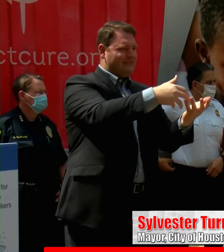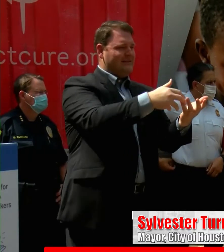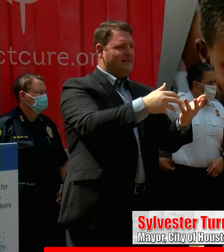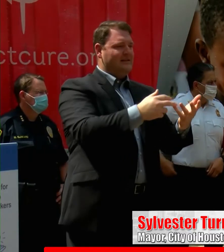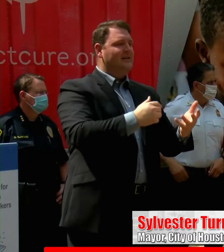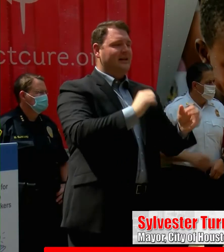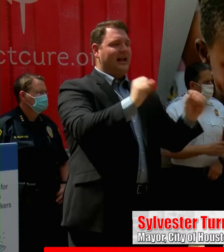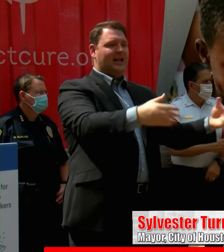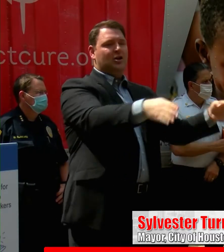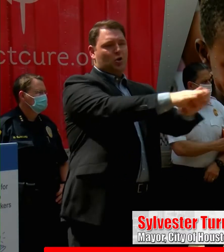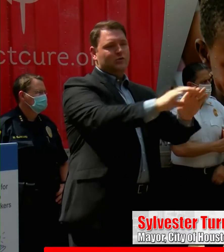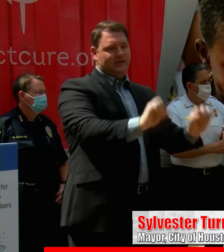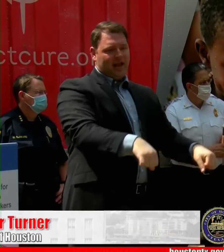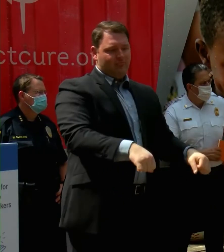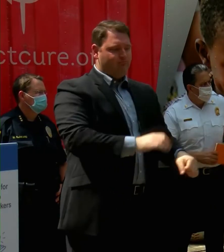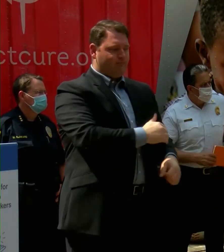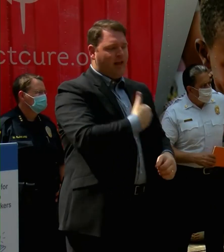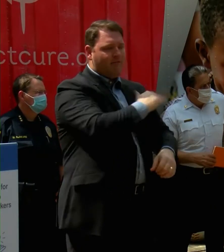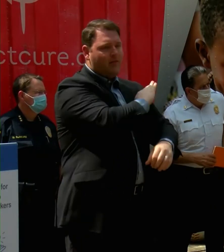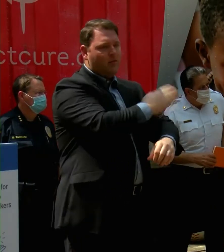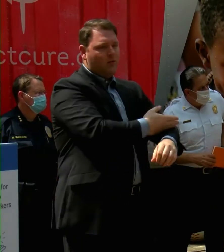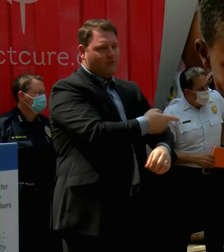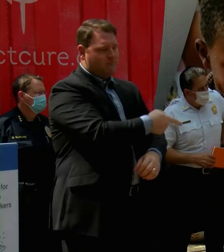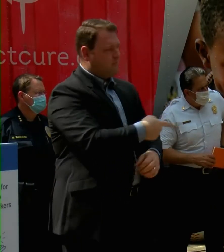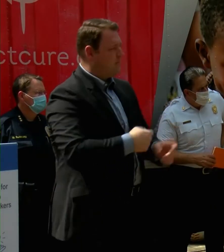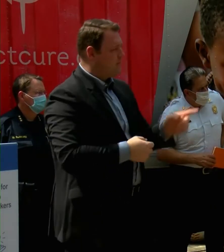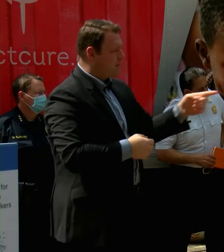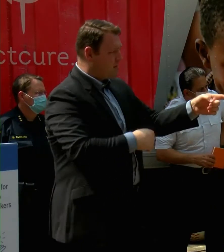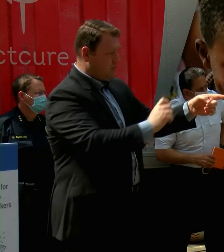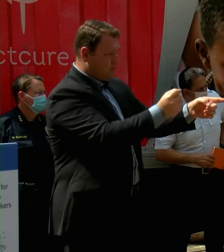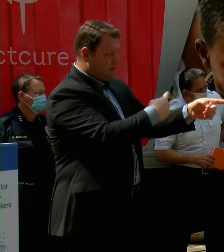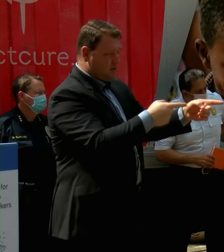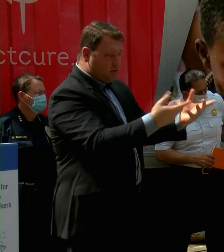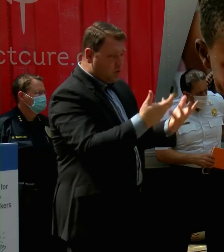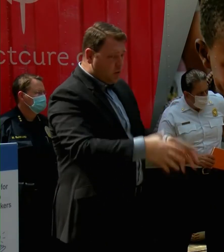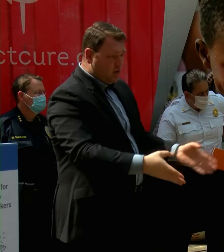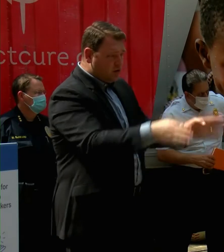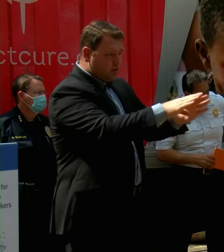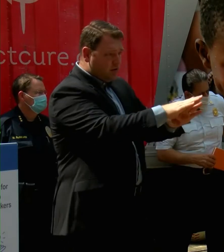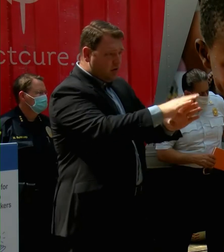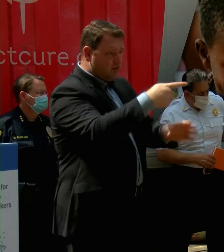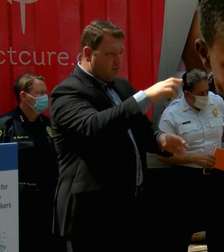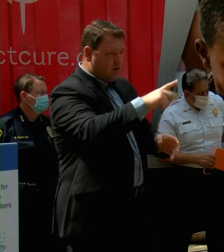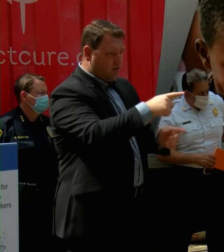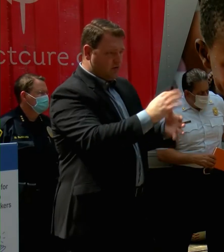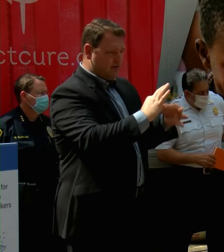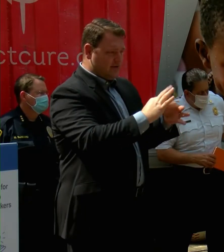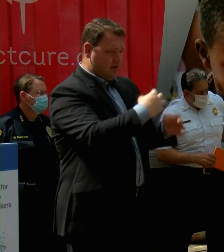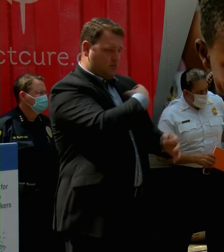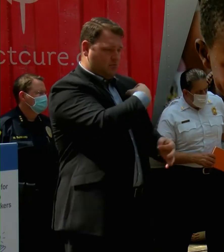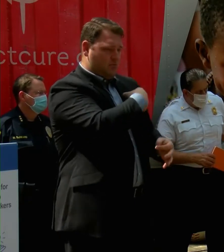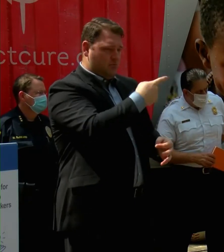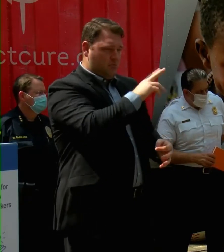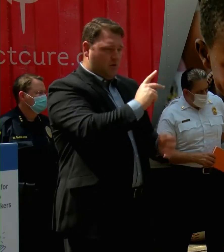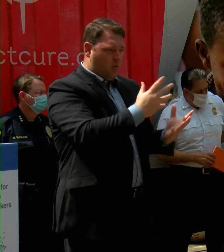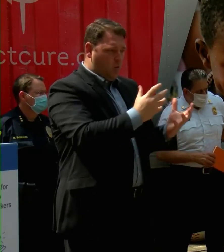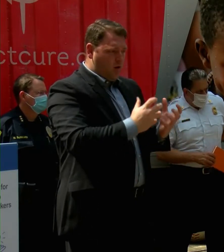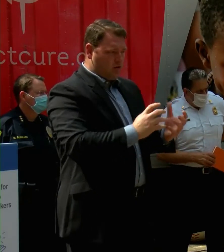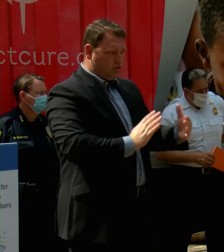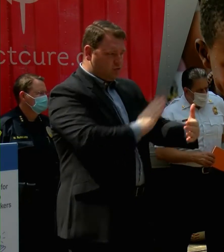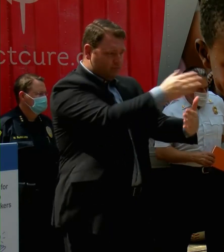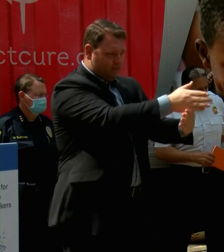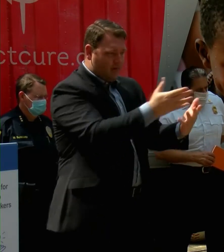is, you mentioned obviously that you have no desire to shut down the parks. You indicated that you're going to have the rangers providing that advice